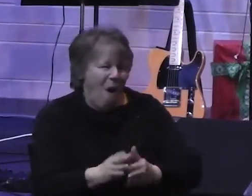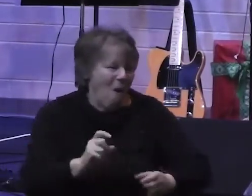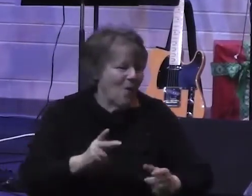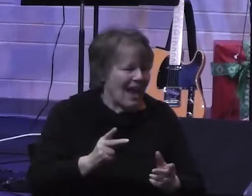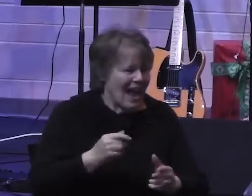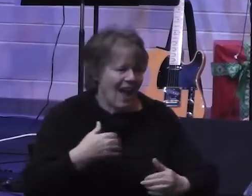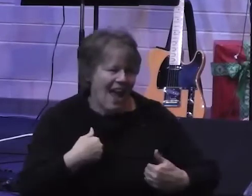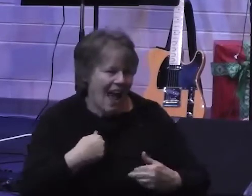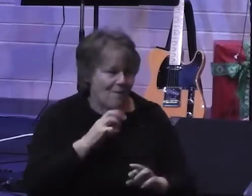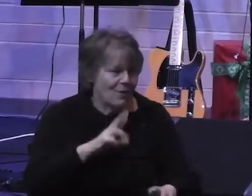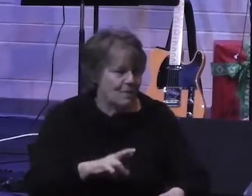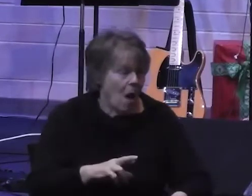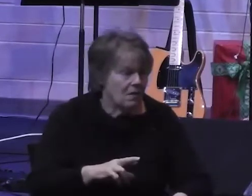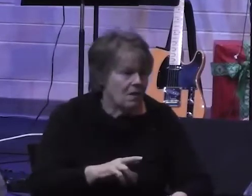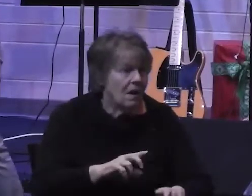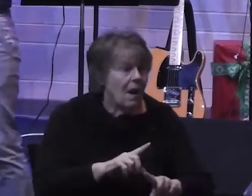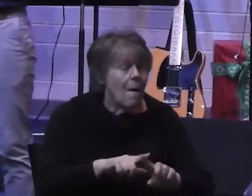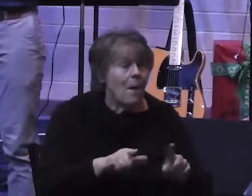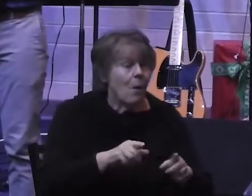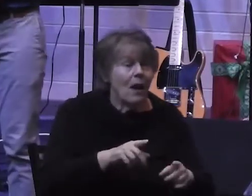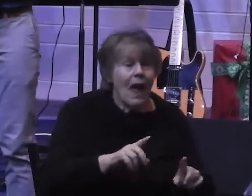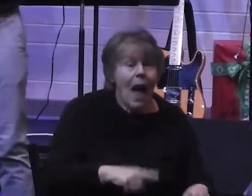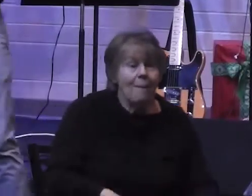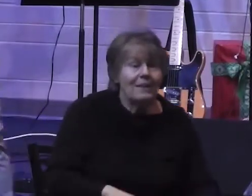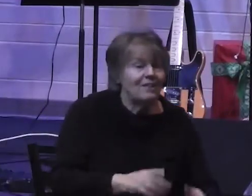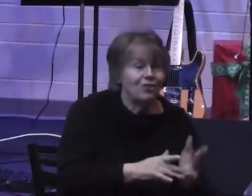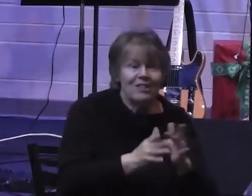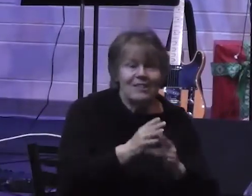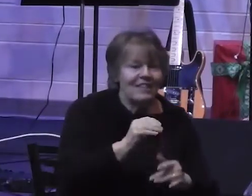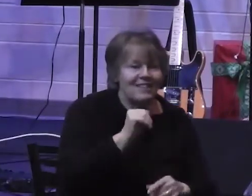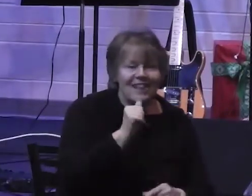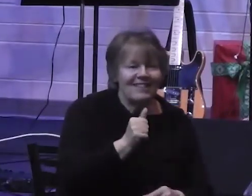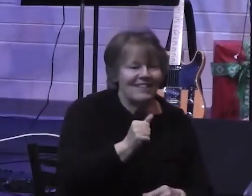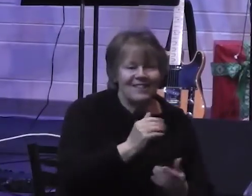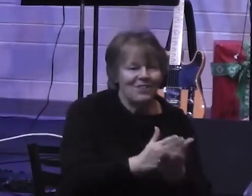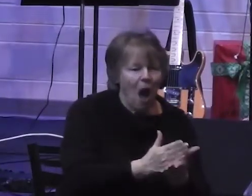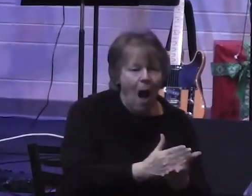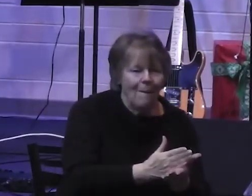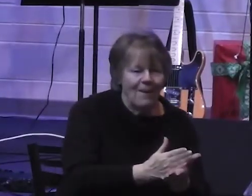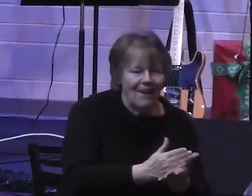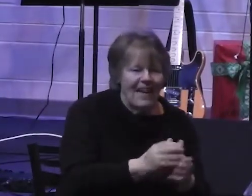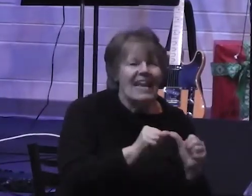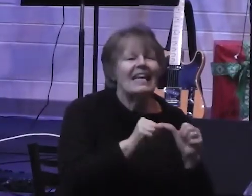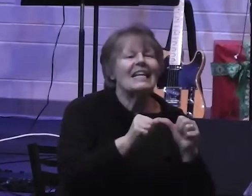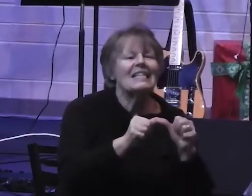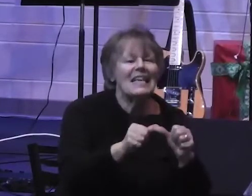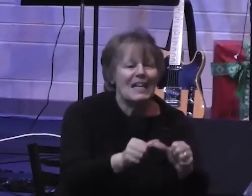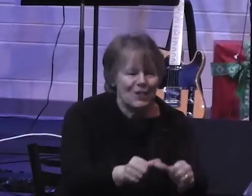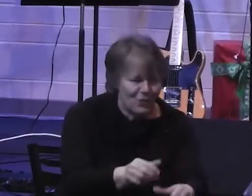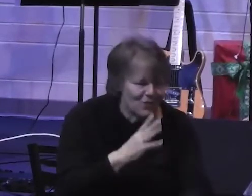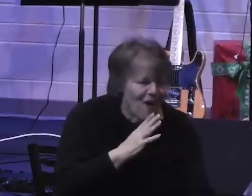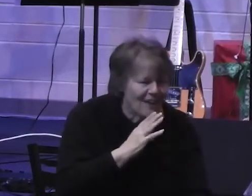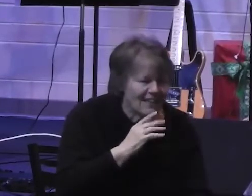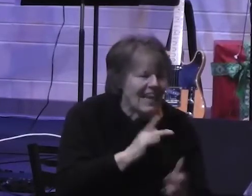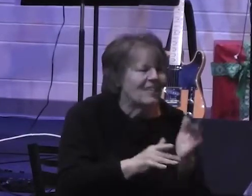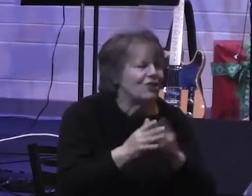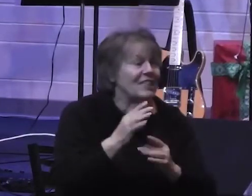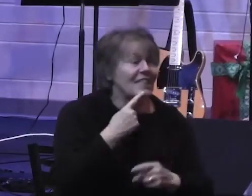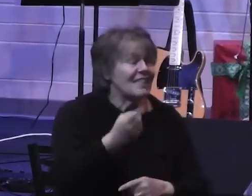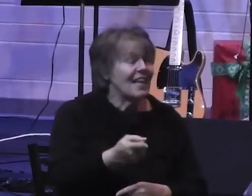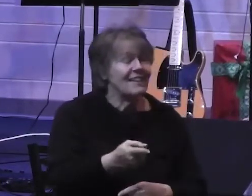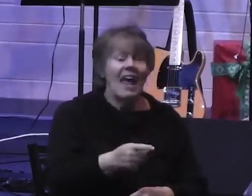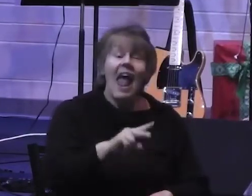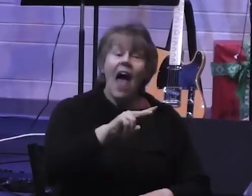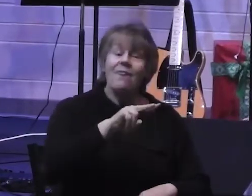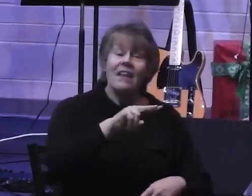go. But Jesus doesn't stop there. He continues and says, and the second is